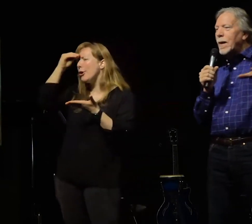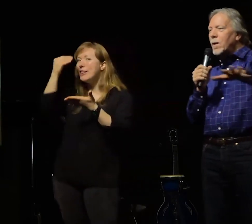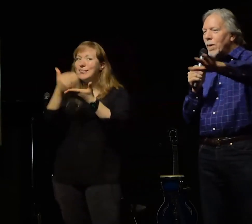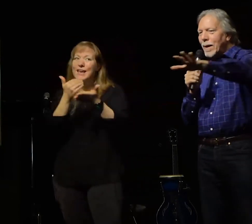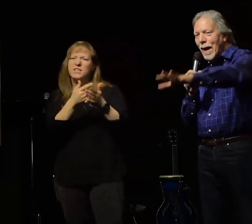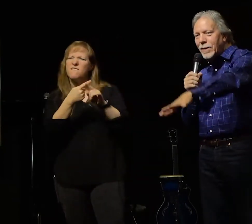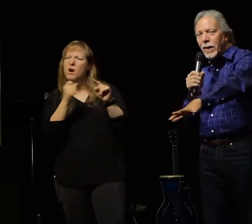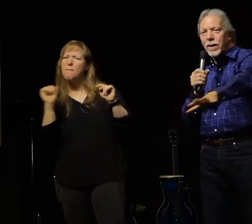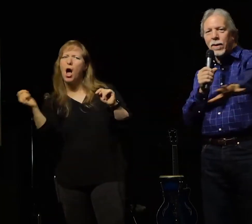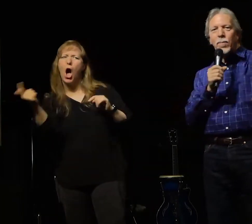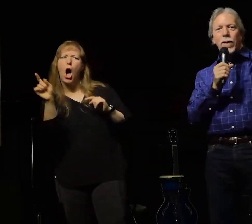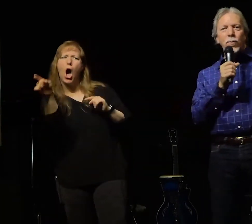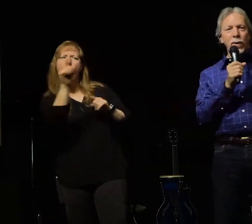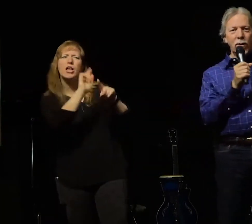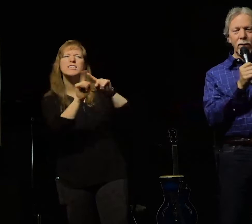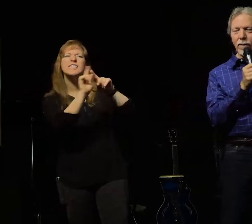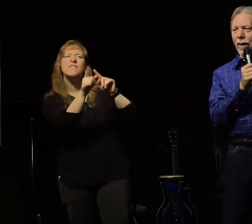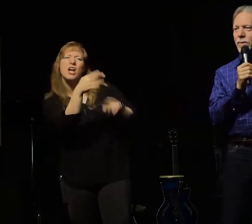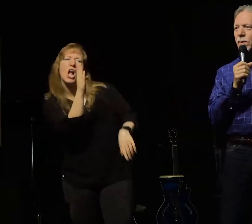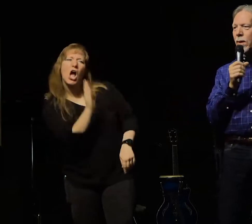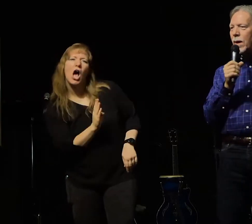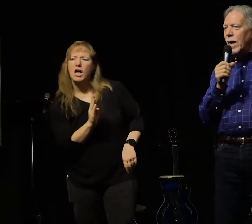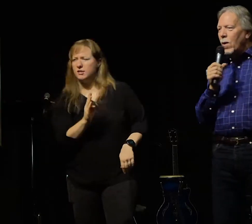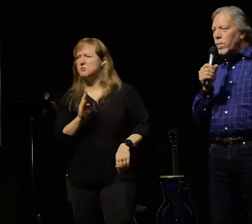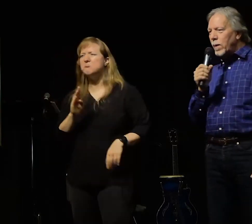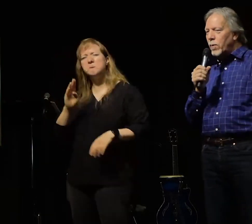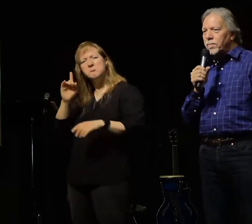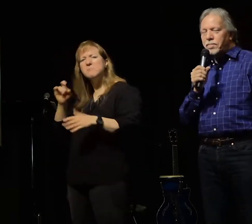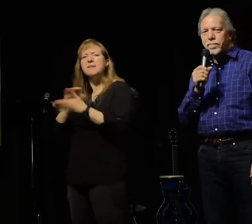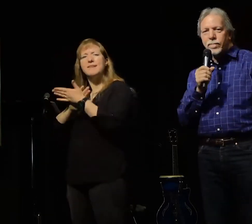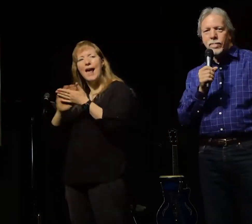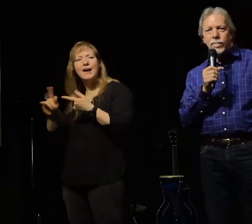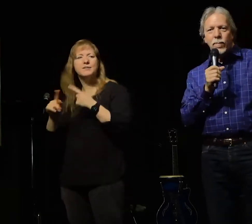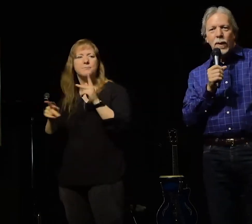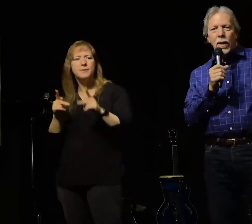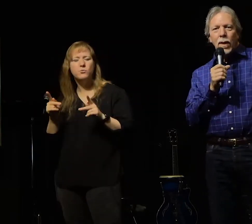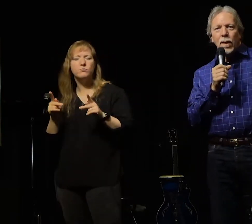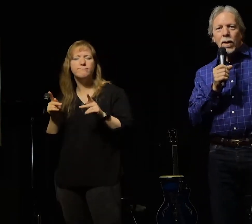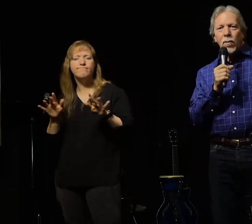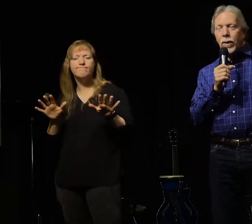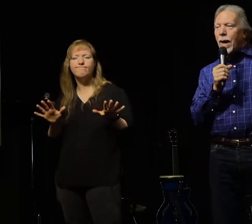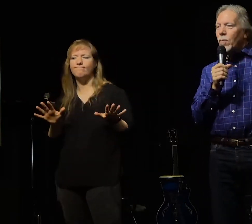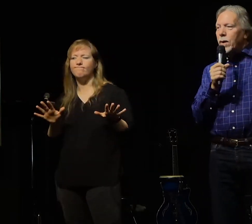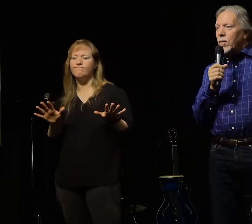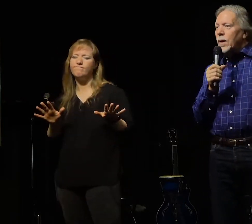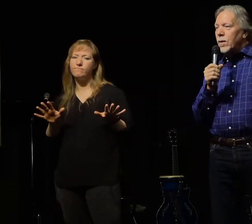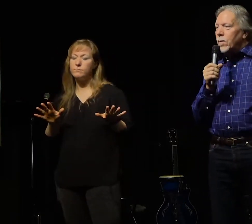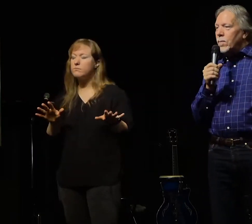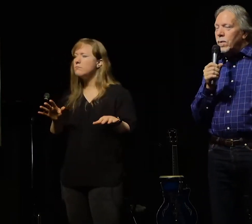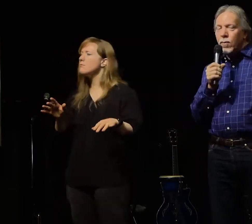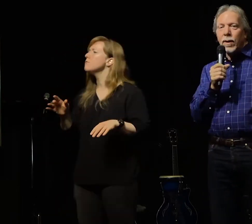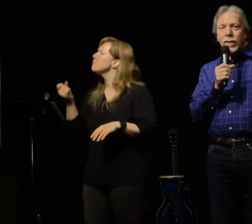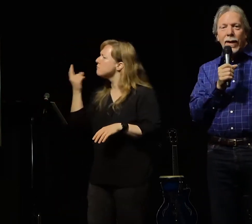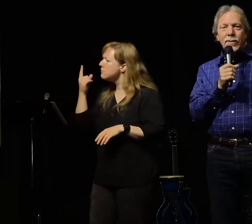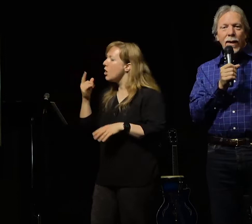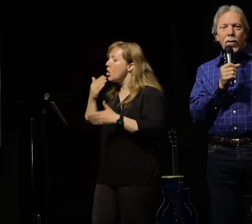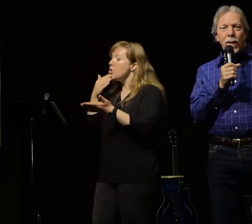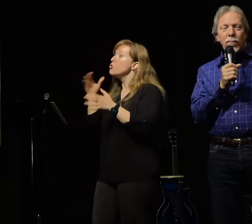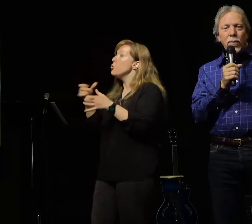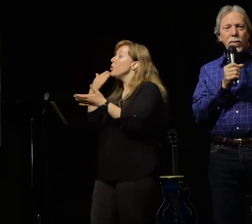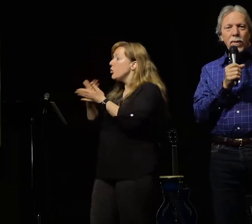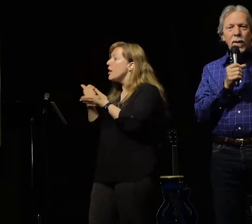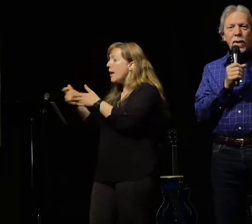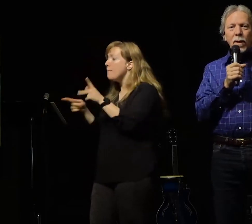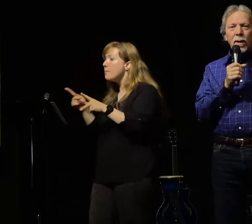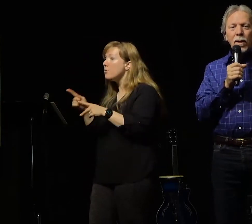that we need to be nice and good to people and do good things and help people. Well, yeah, we do need to do good things and help